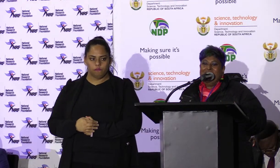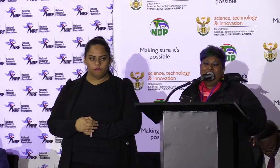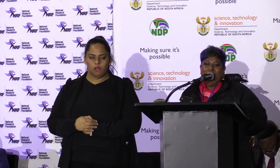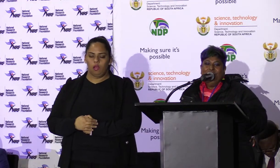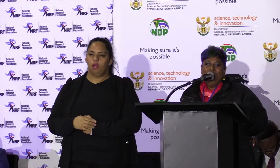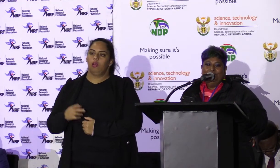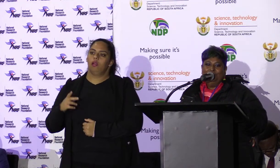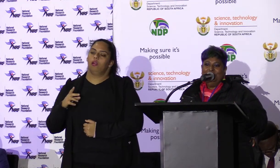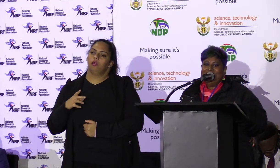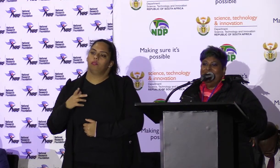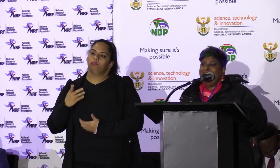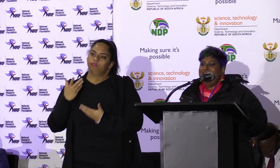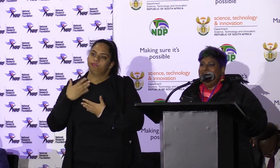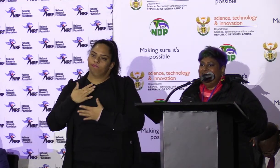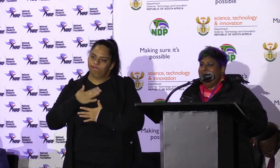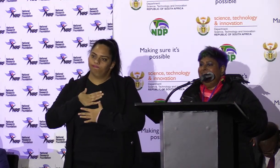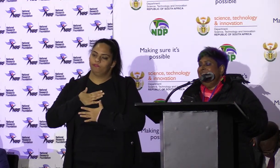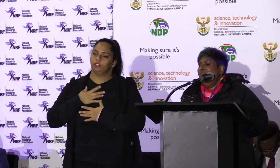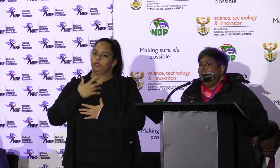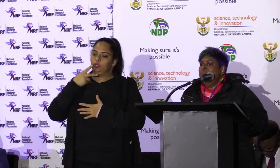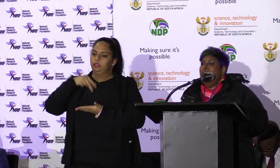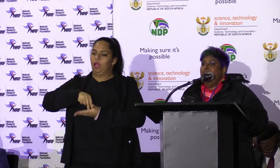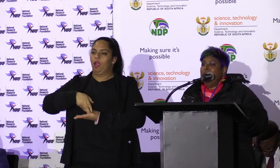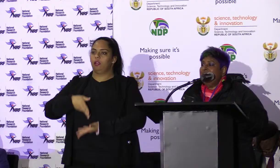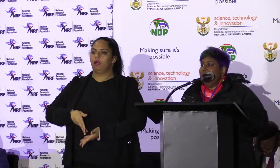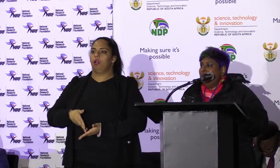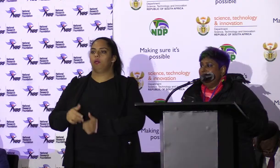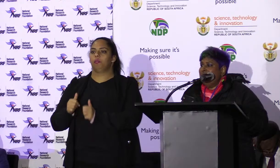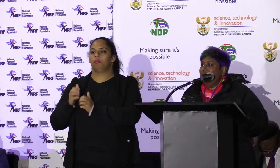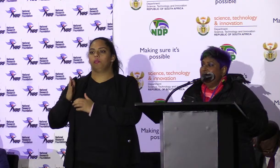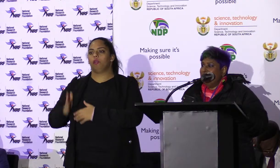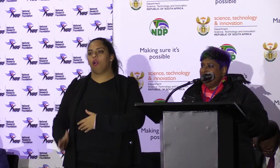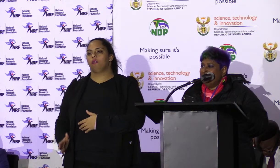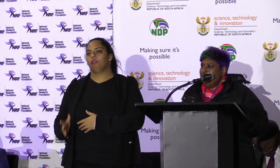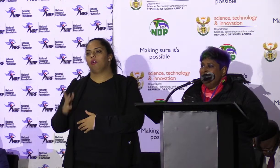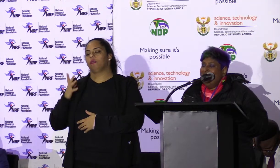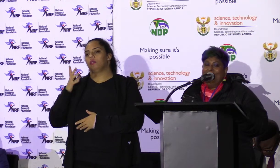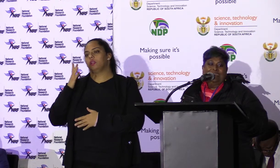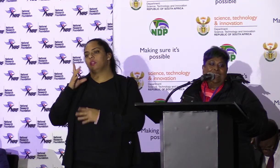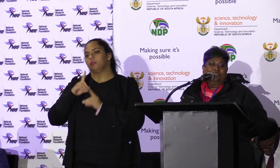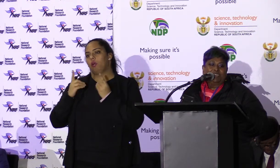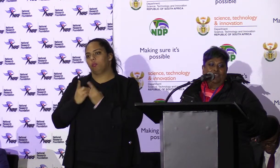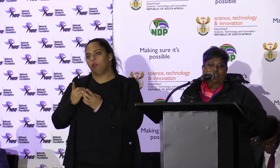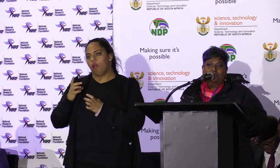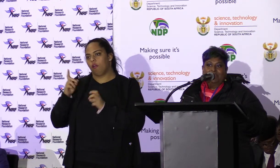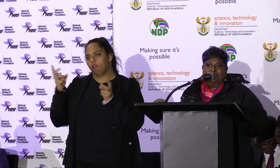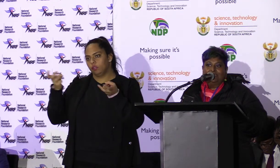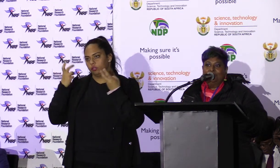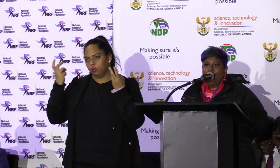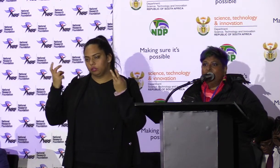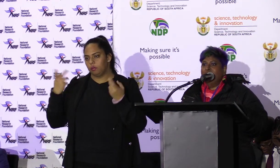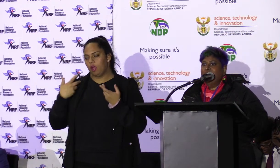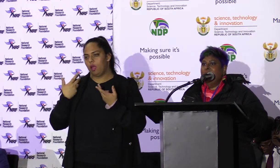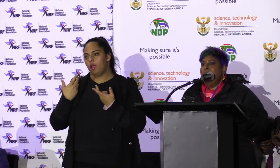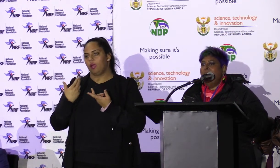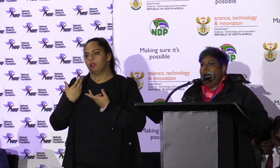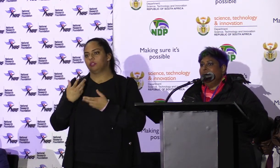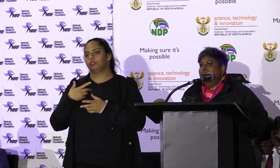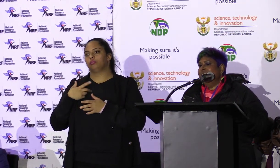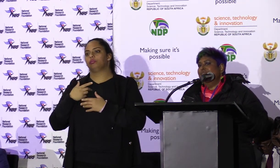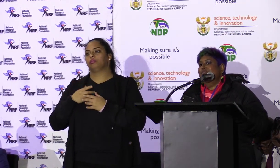privilege to be standing here on behalf of the Department of Tourism and to carry a